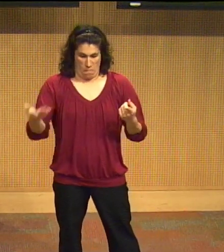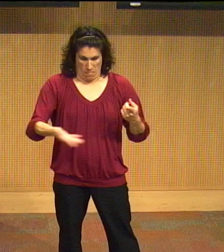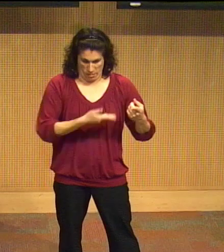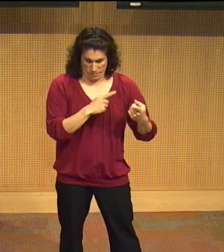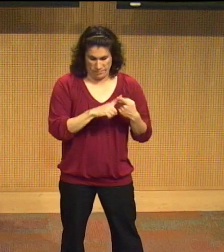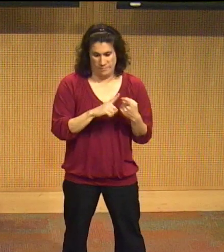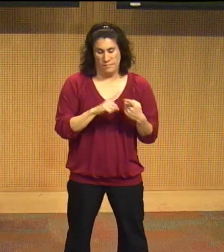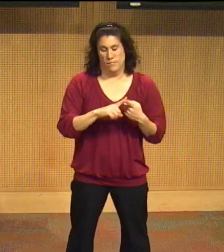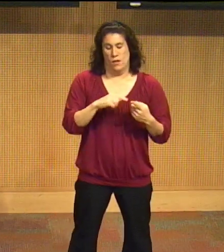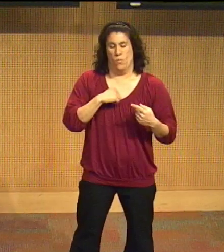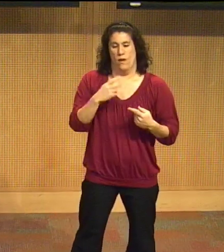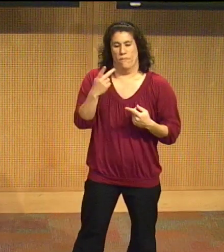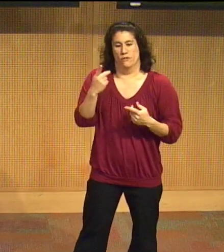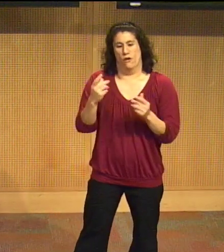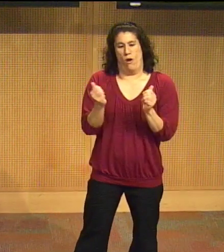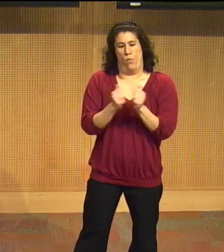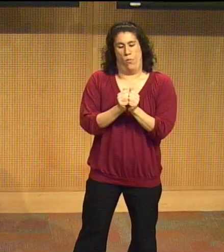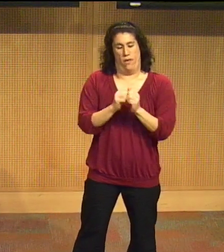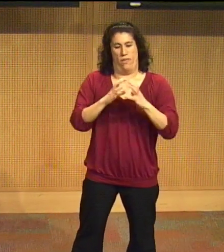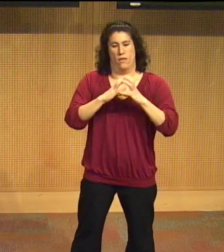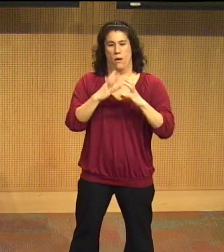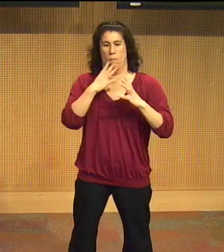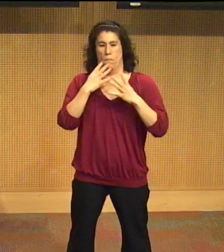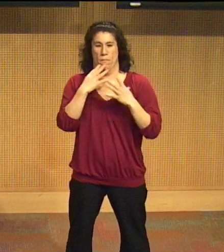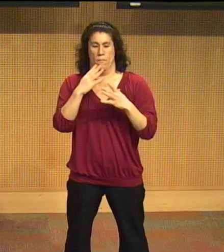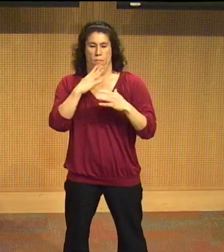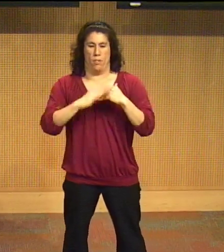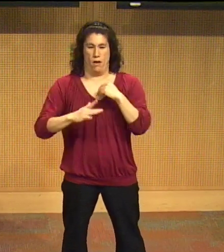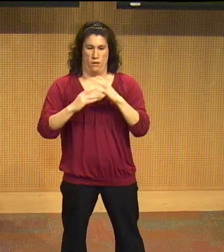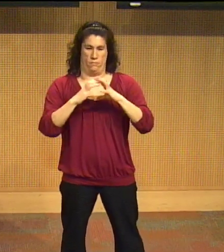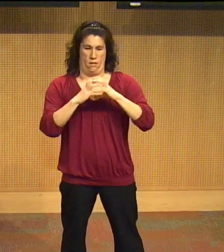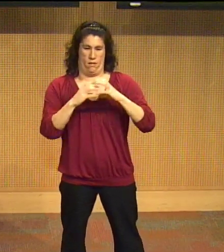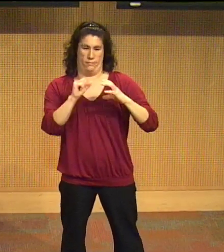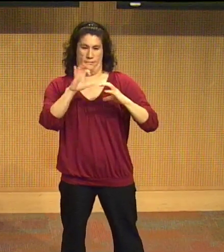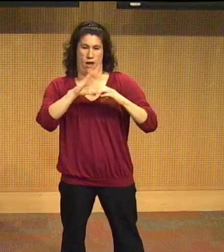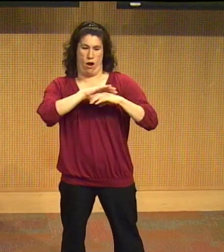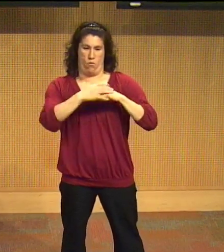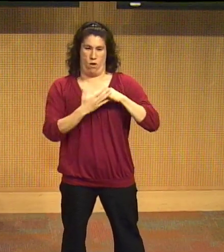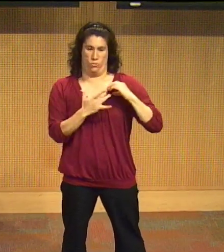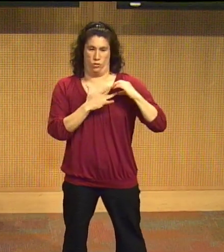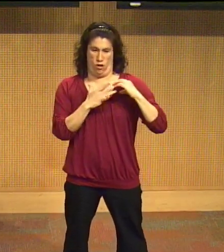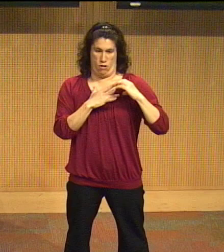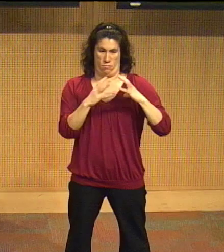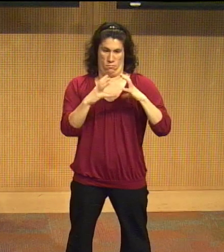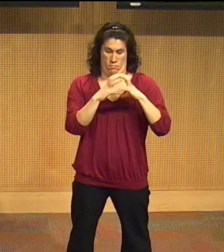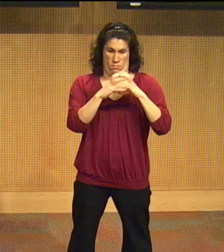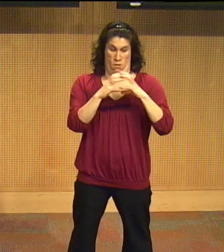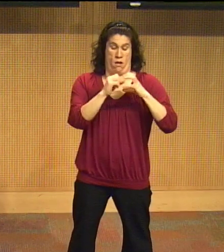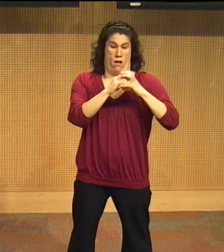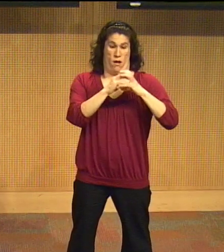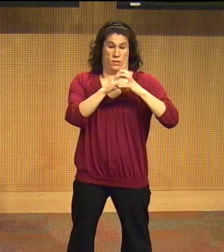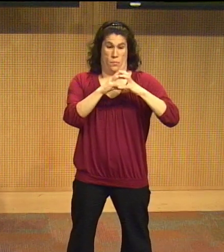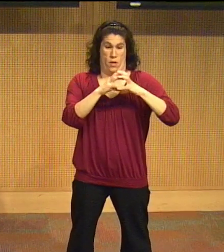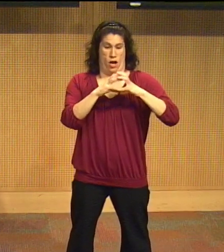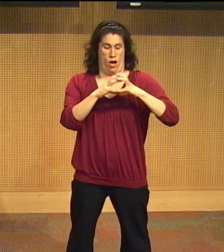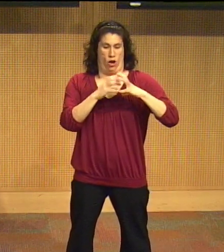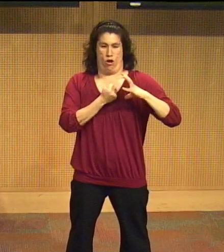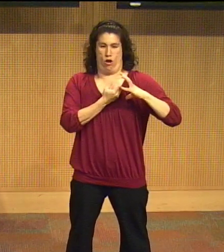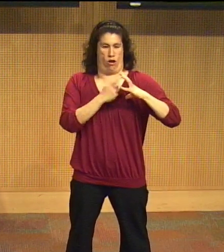my life is when I've got the emergency cases, where I've got animals being hit by cars, or I've got an animal with a blood clot around